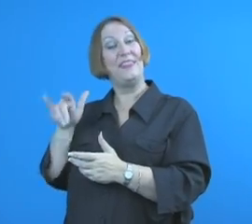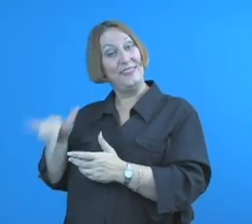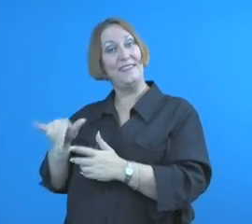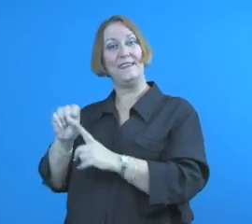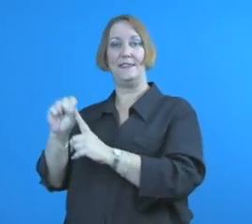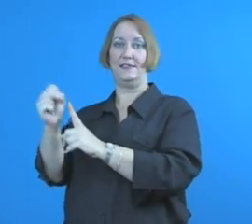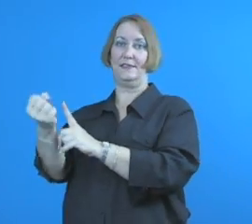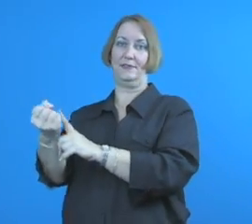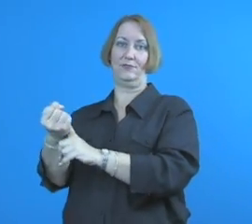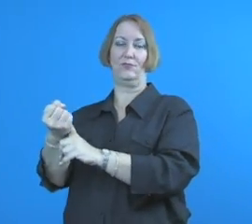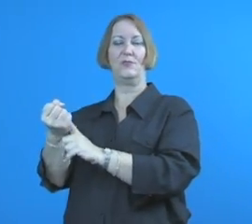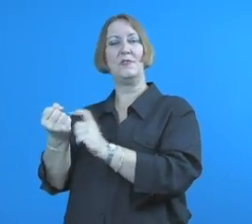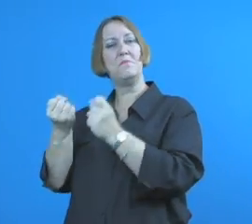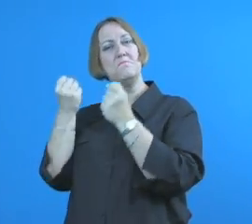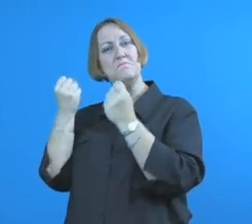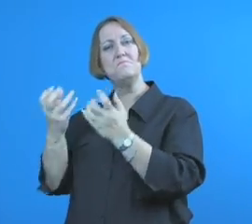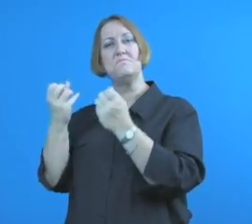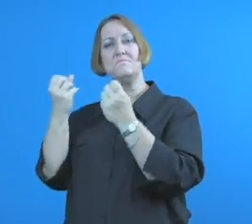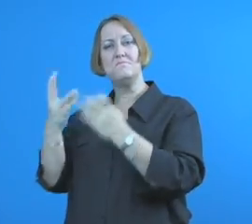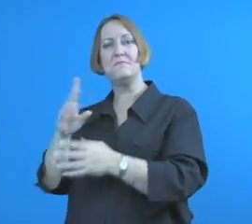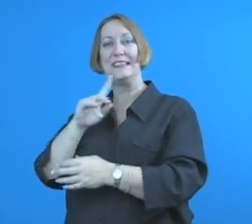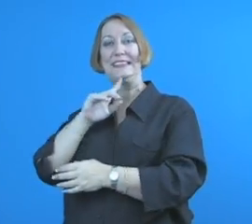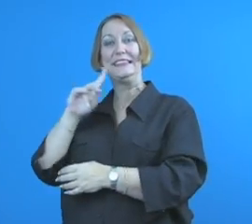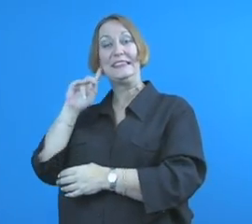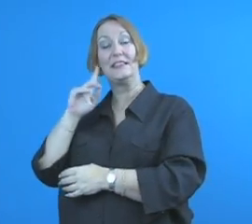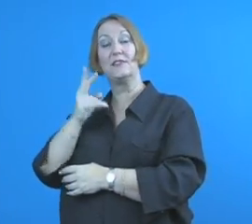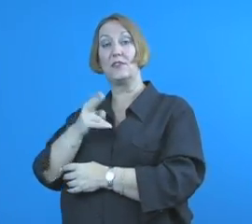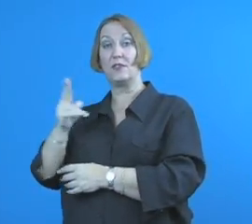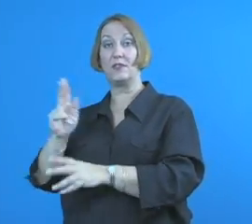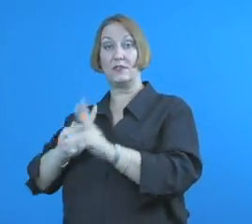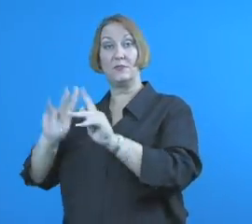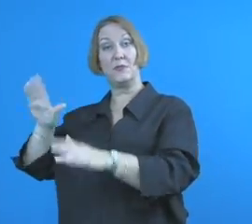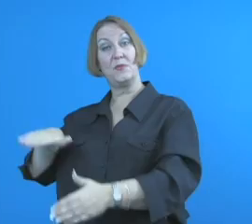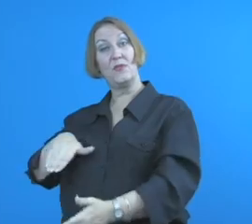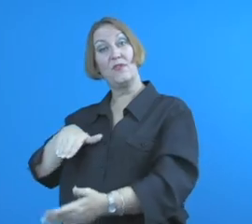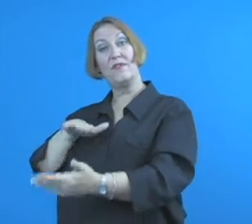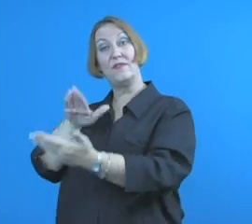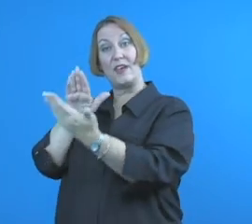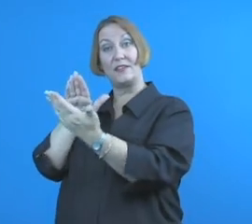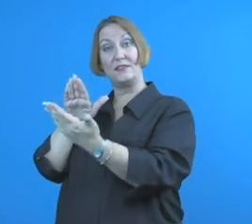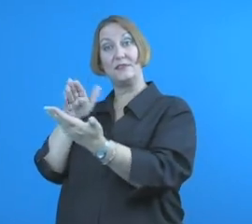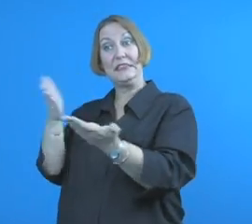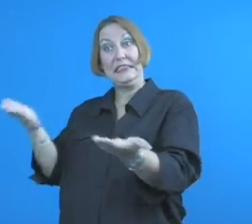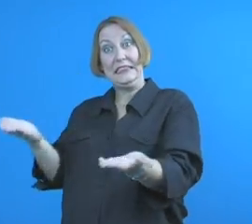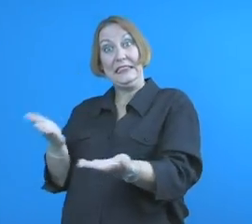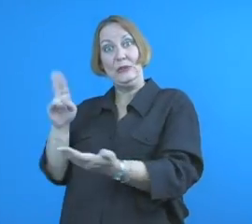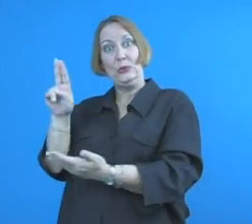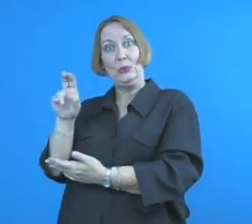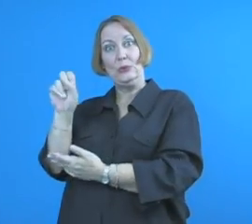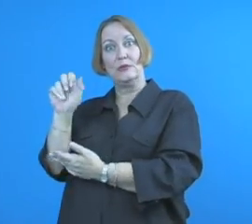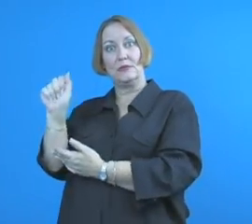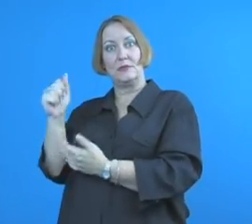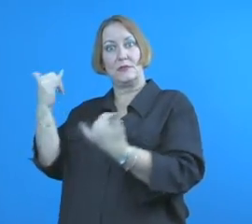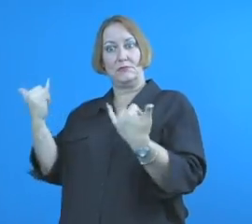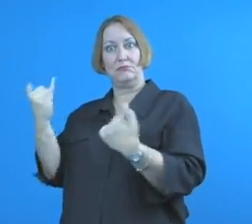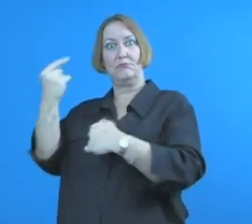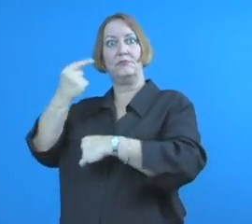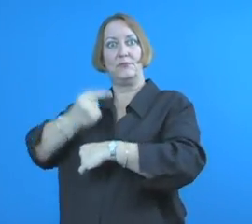This is the harsh reality facing many deaf and hard of hearing individuals living in the U.S. today. According to U.S.